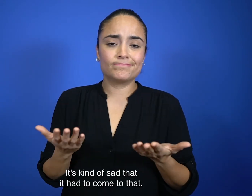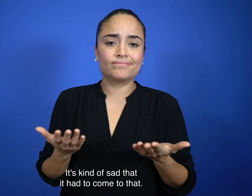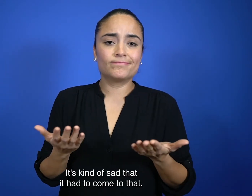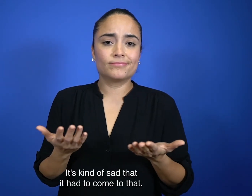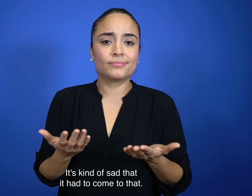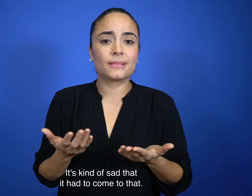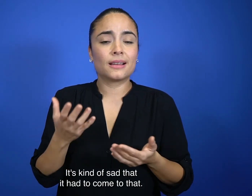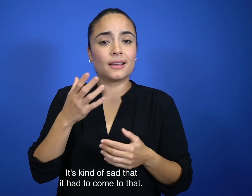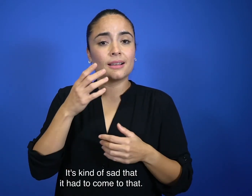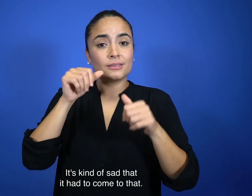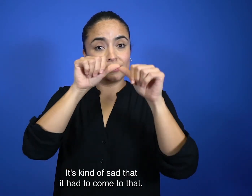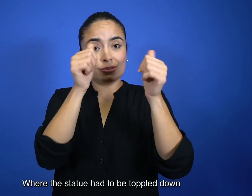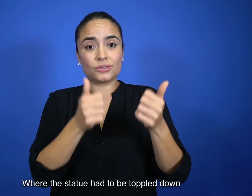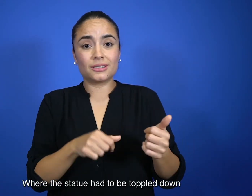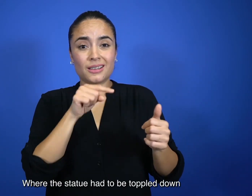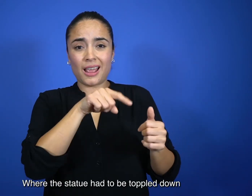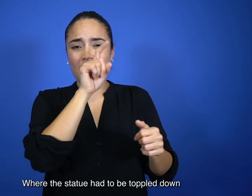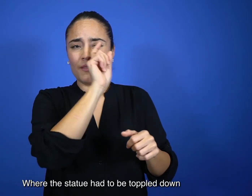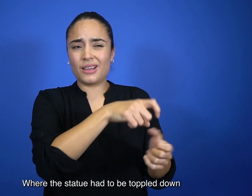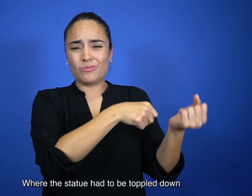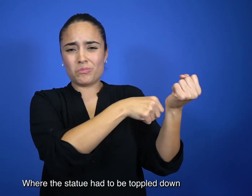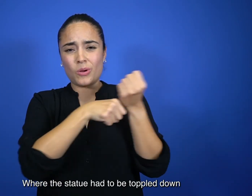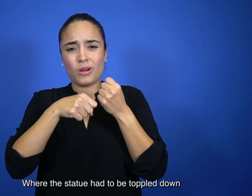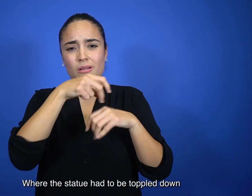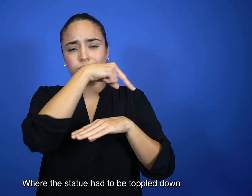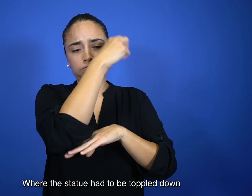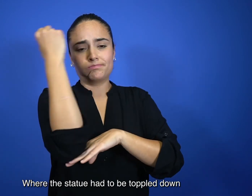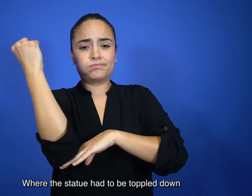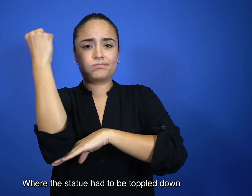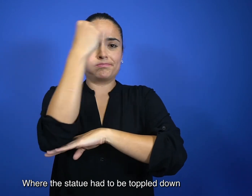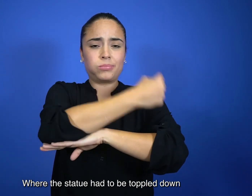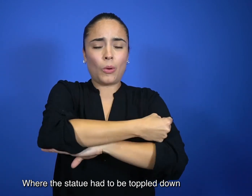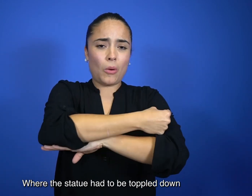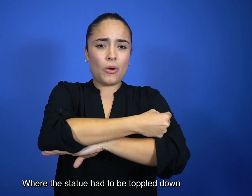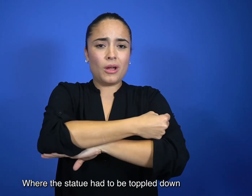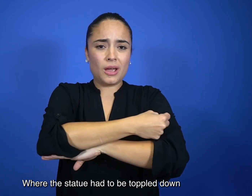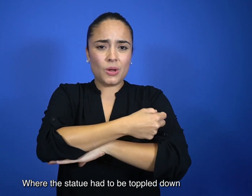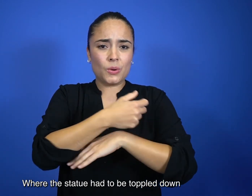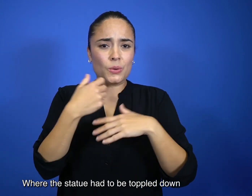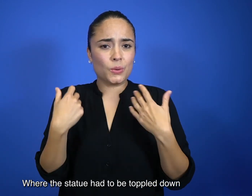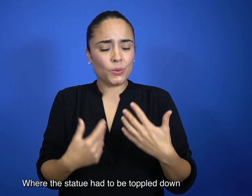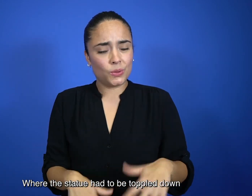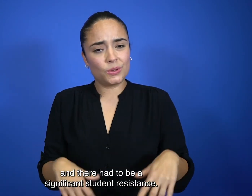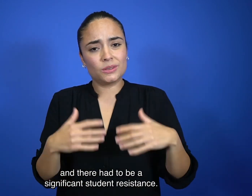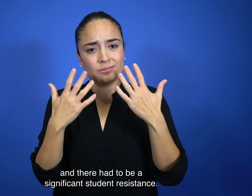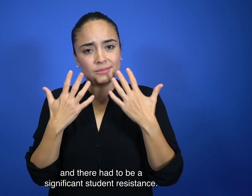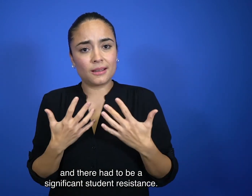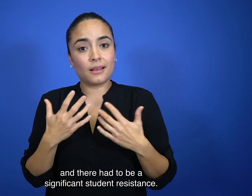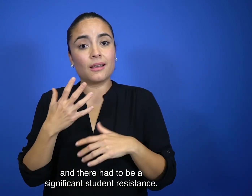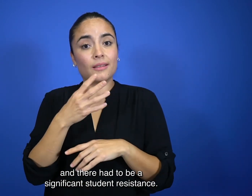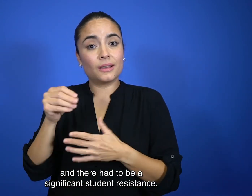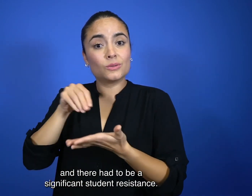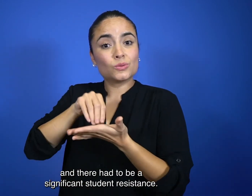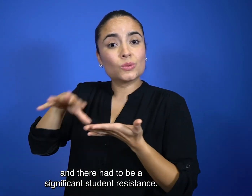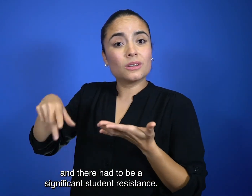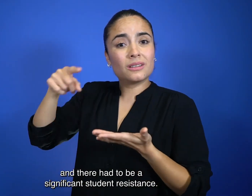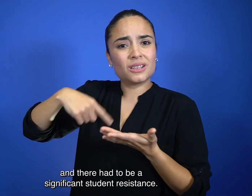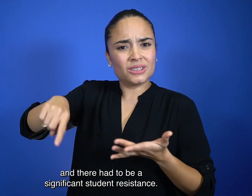to come to that, where the statue had to be toppled down, and there had to